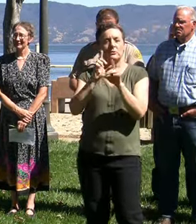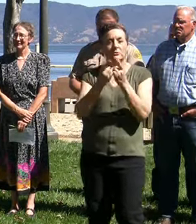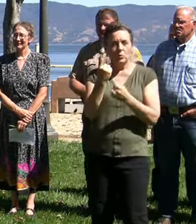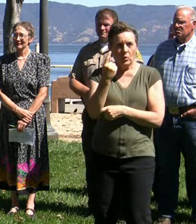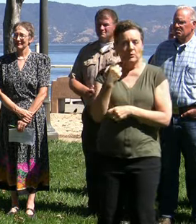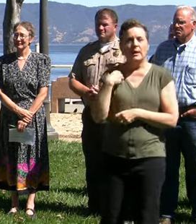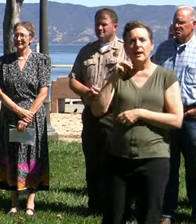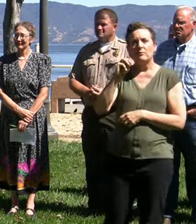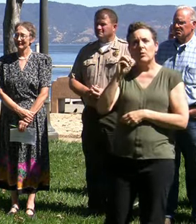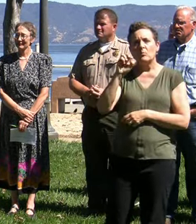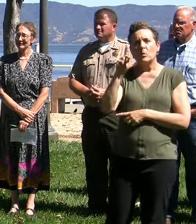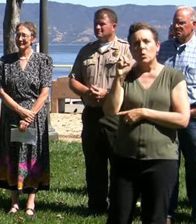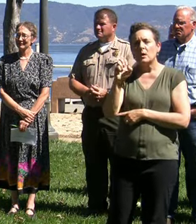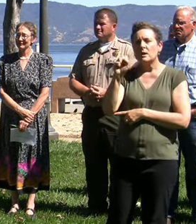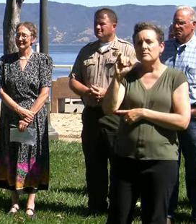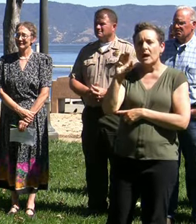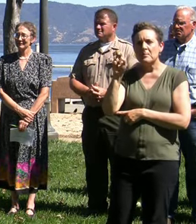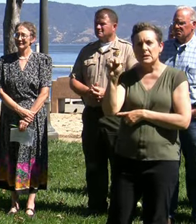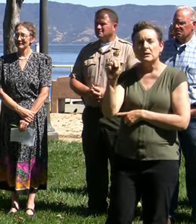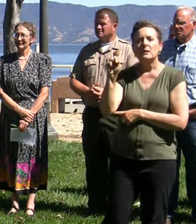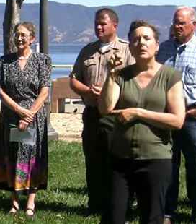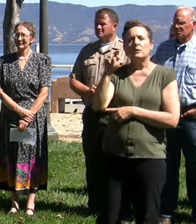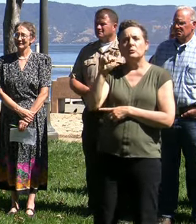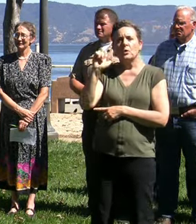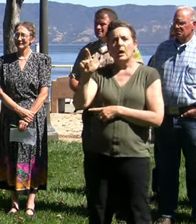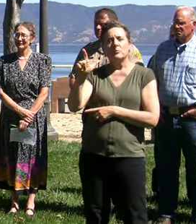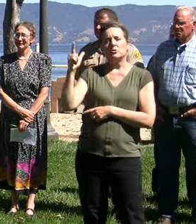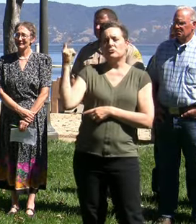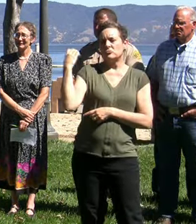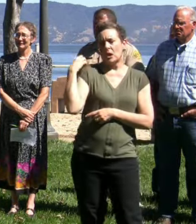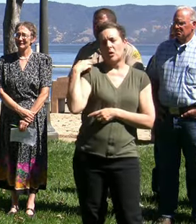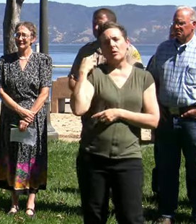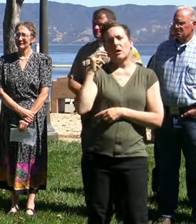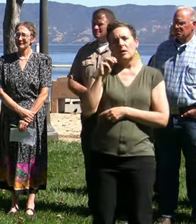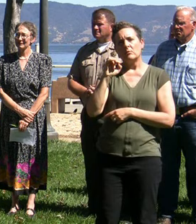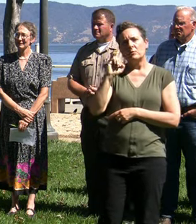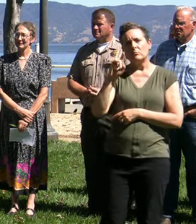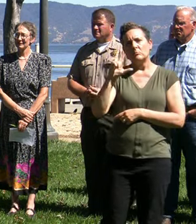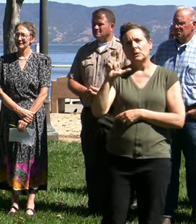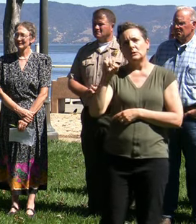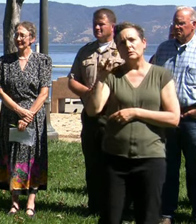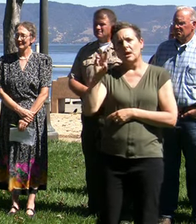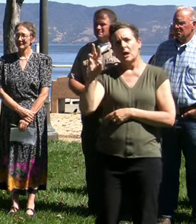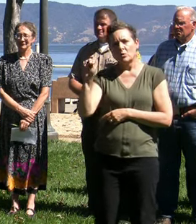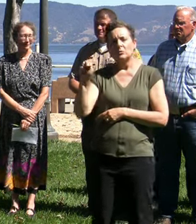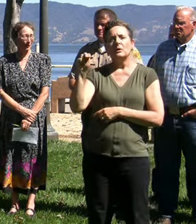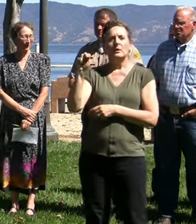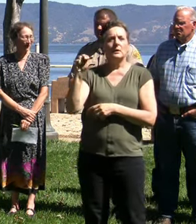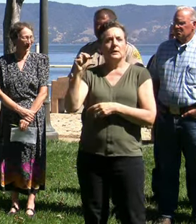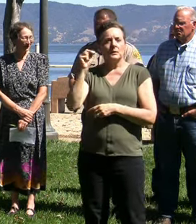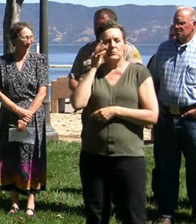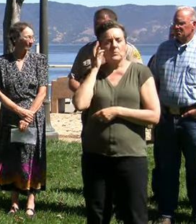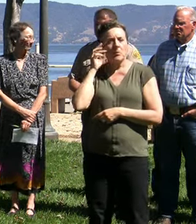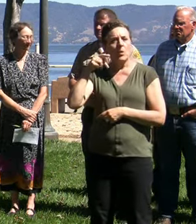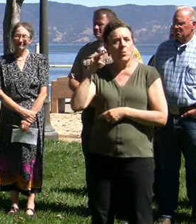Moke Simon, who is the tribal chair of the Middletown Band of Pomo Indians. We have Scott DeLeon from